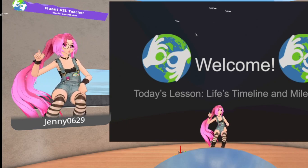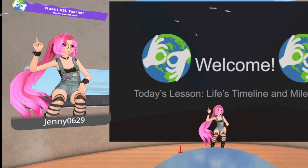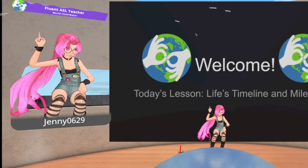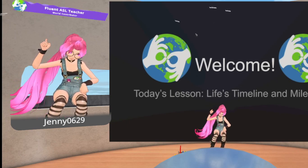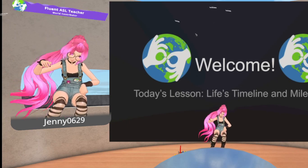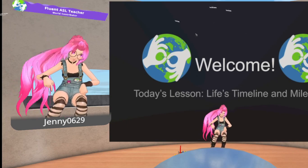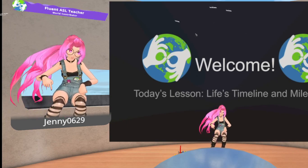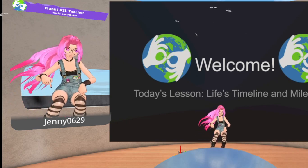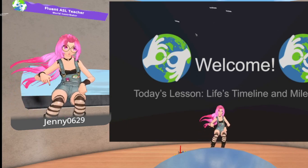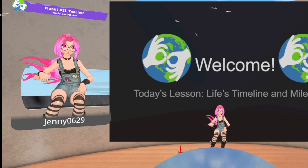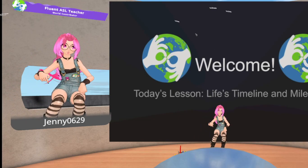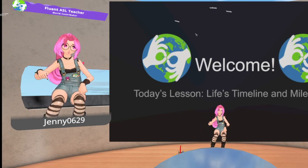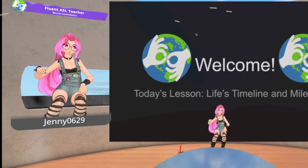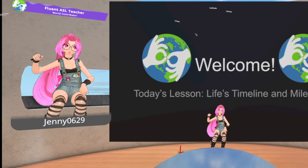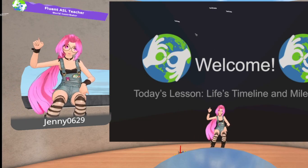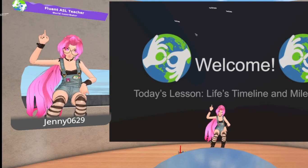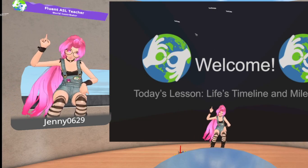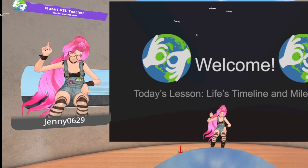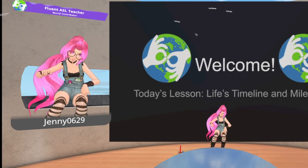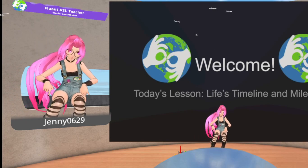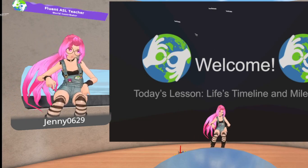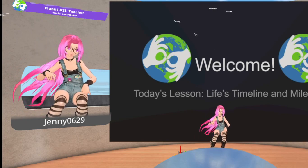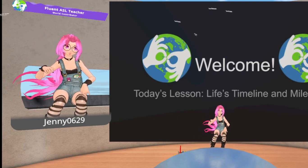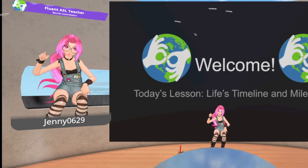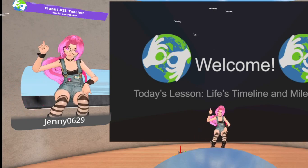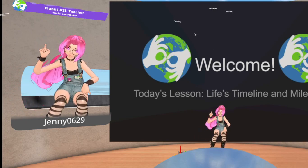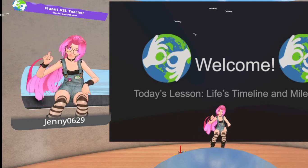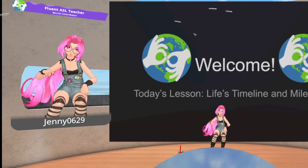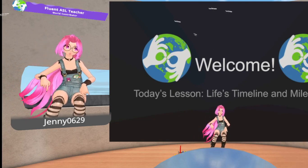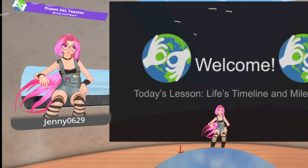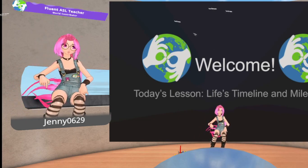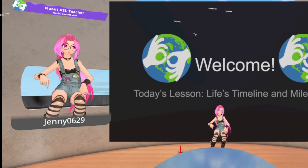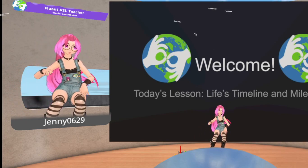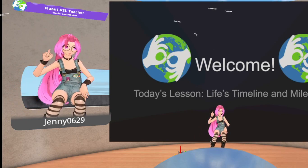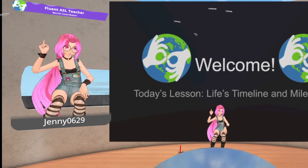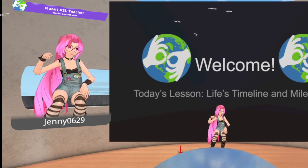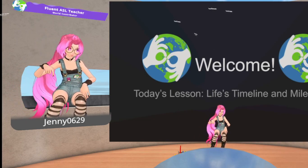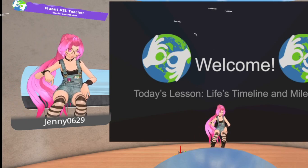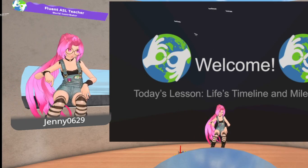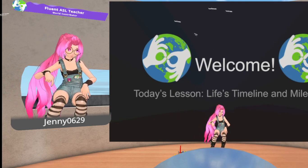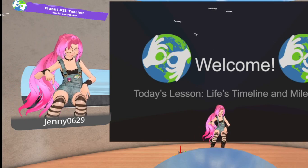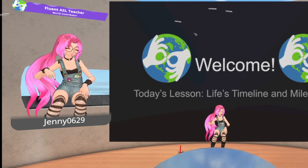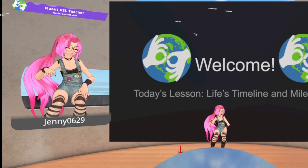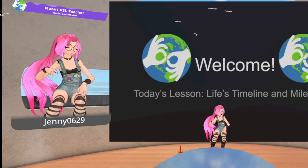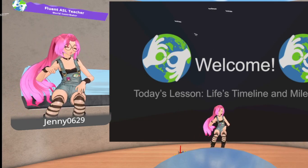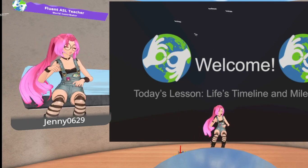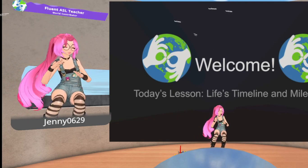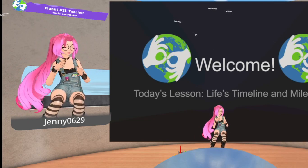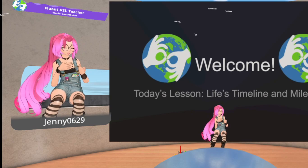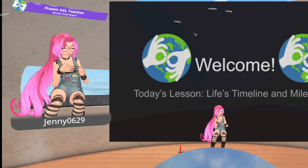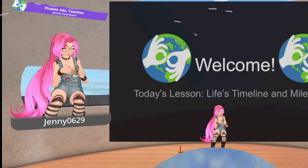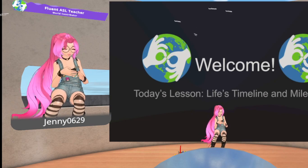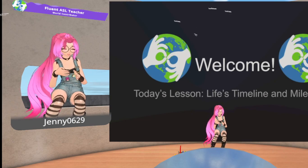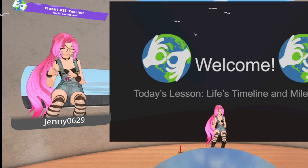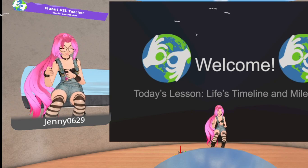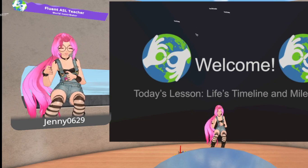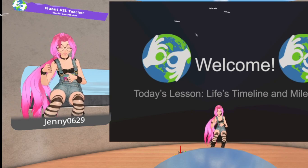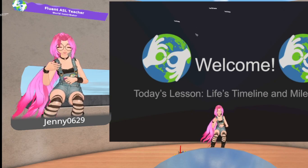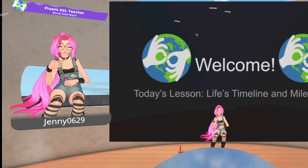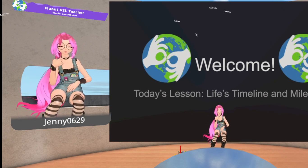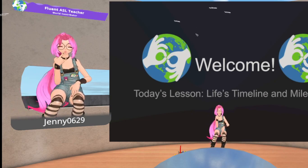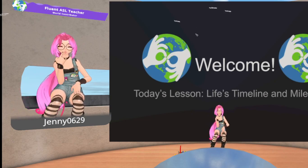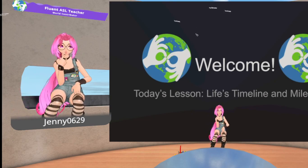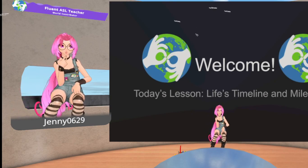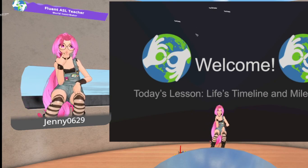because it's a must. You're putting your foot down. You must. And then when it comes from need and